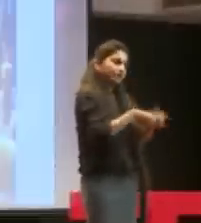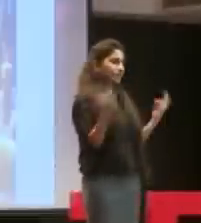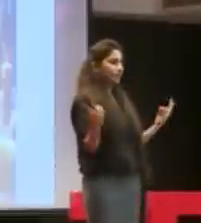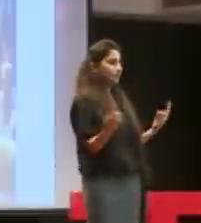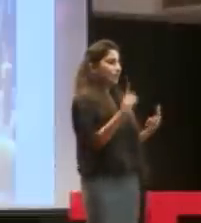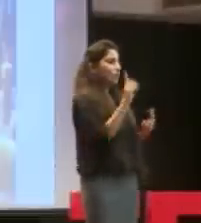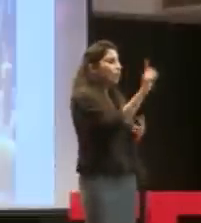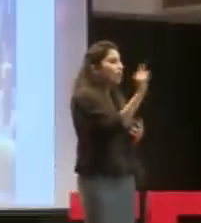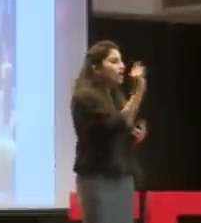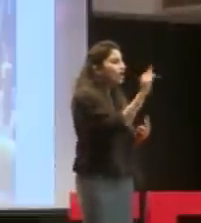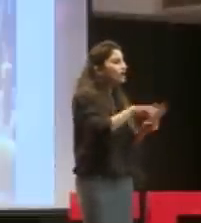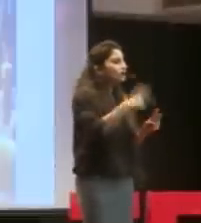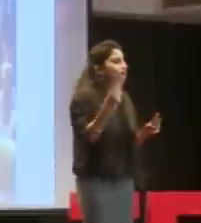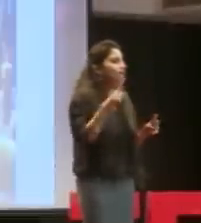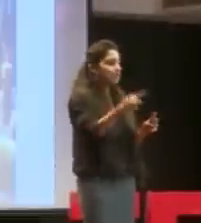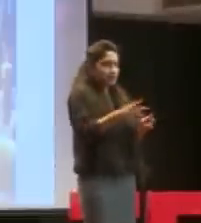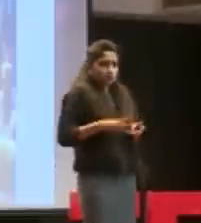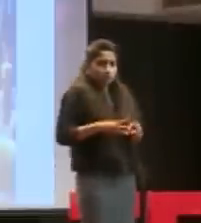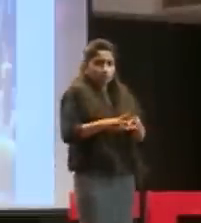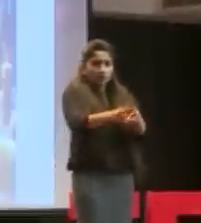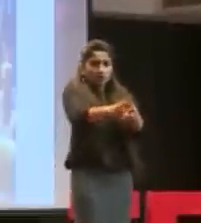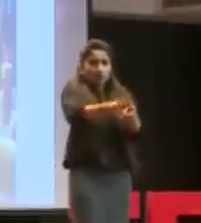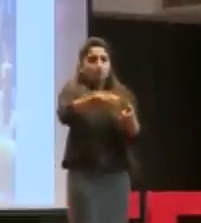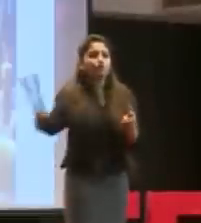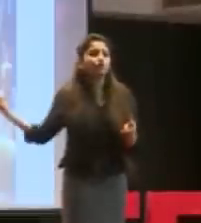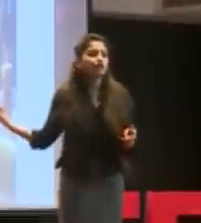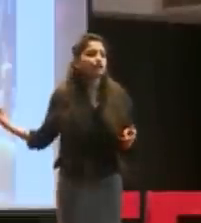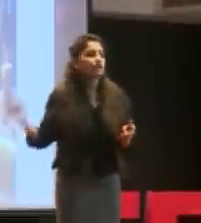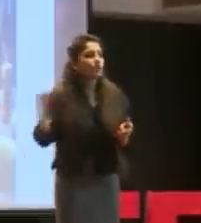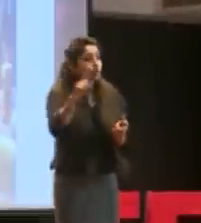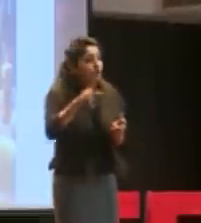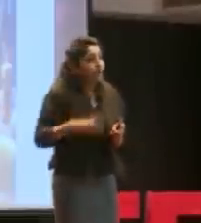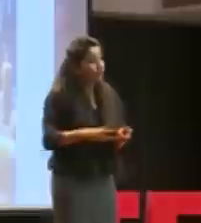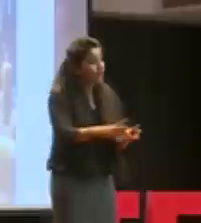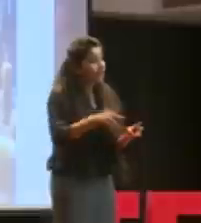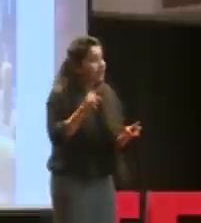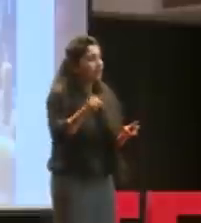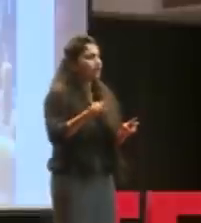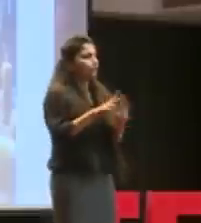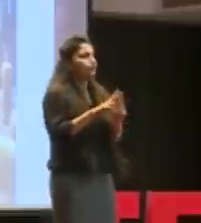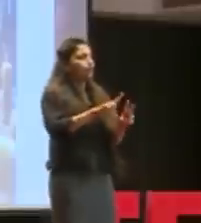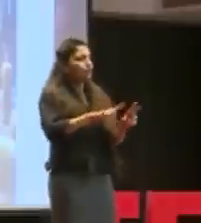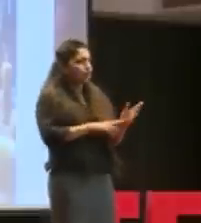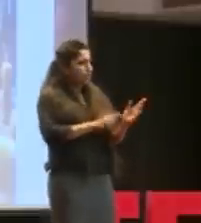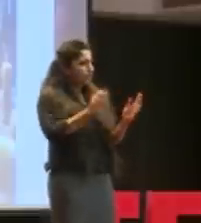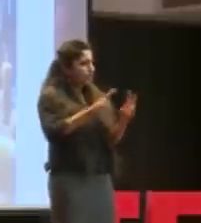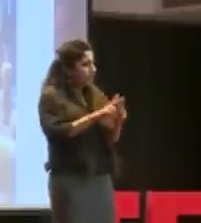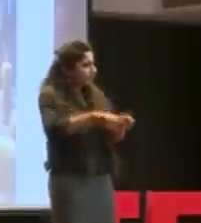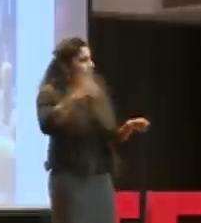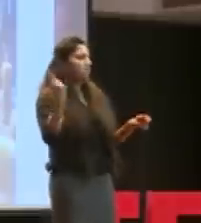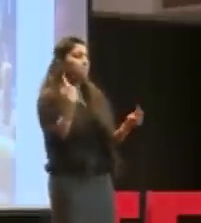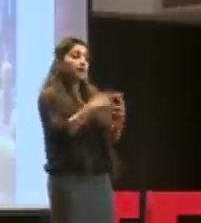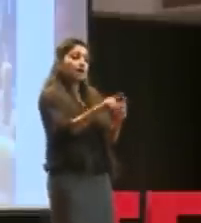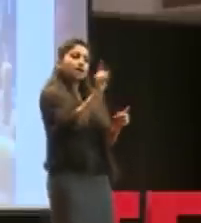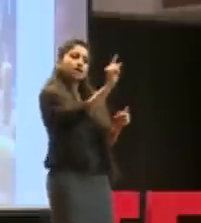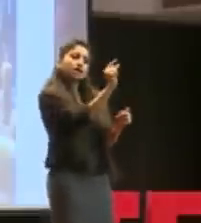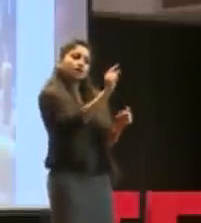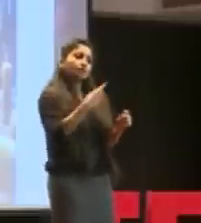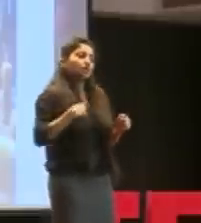life goes to another direction. This path wasn't very different, but yes, different enough to give